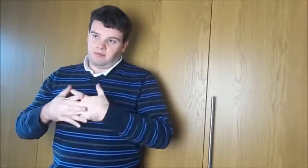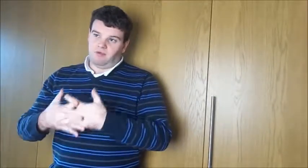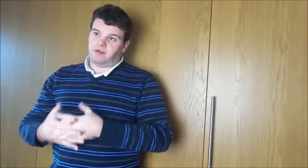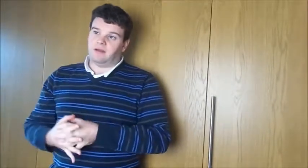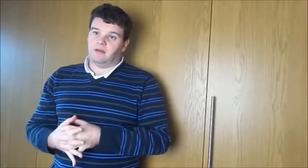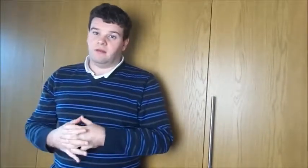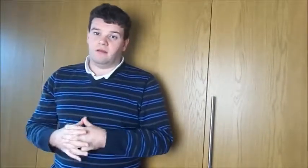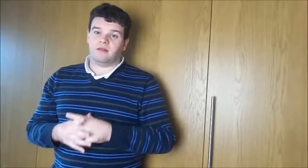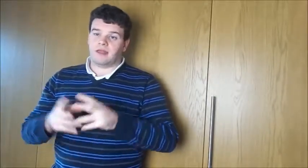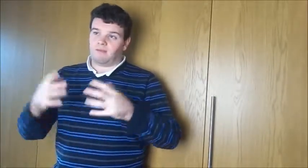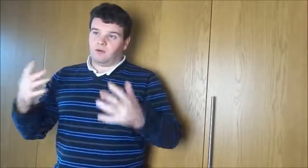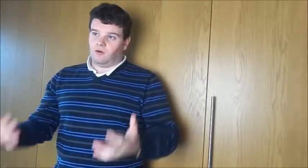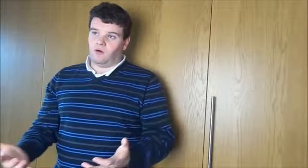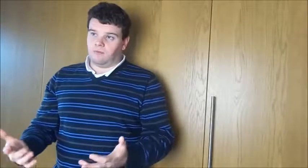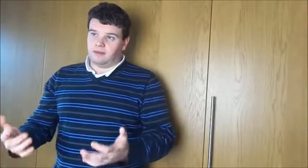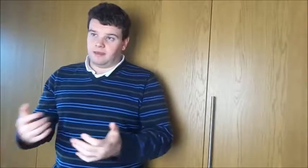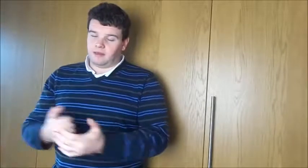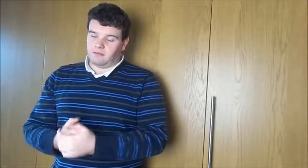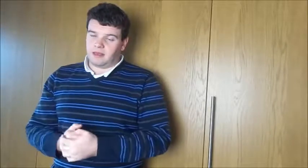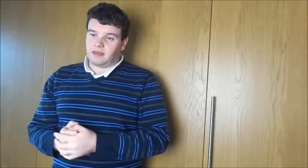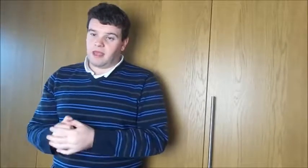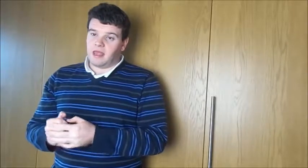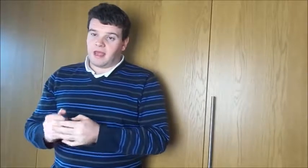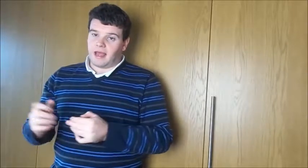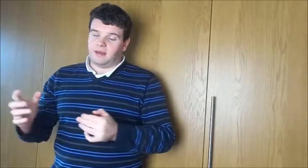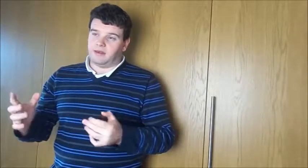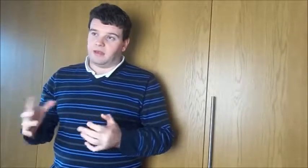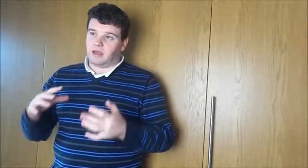mother stepped up to the plate and